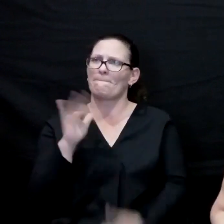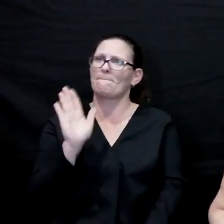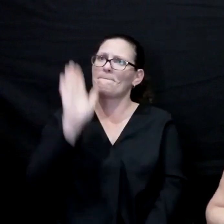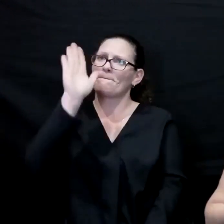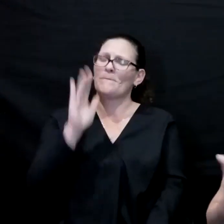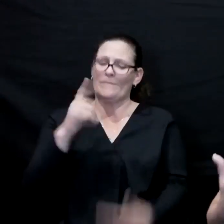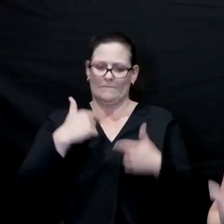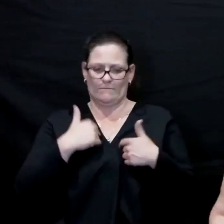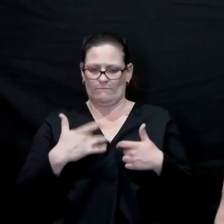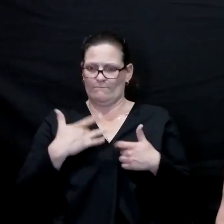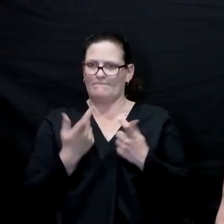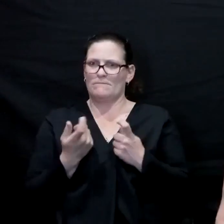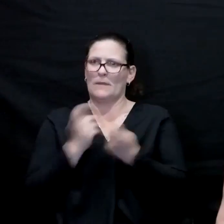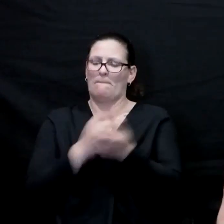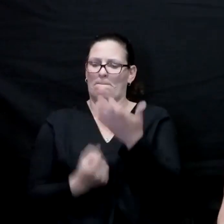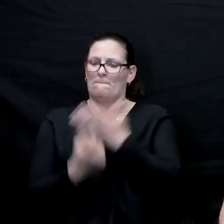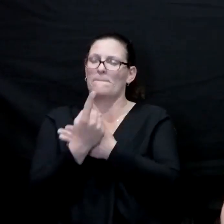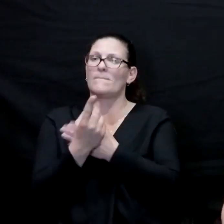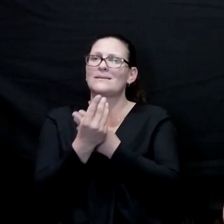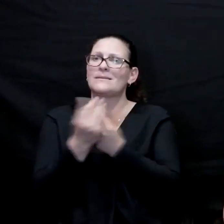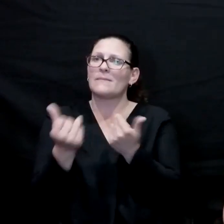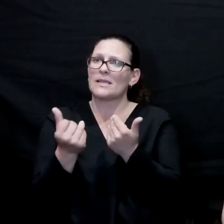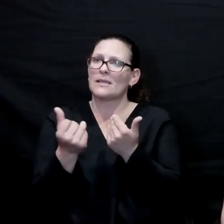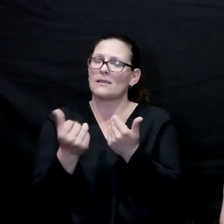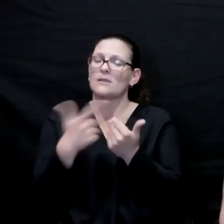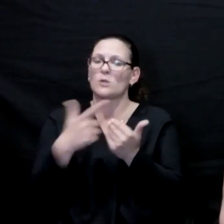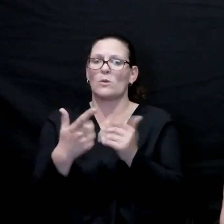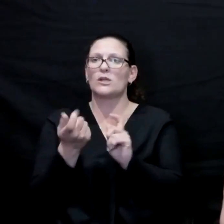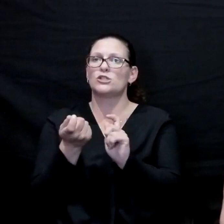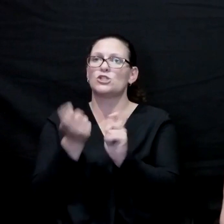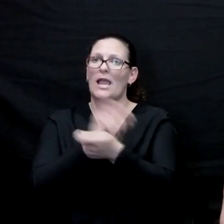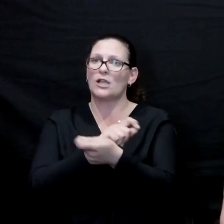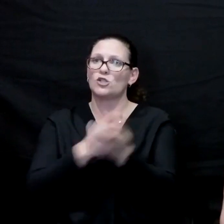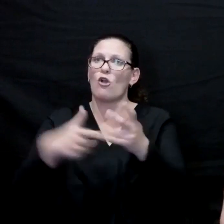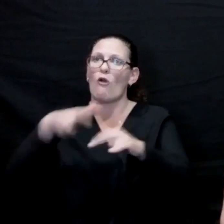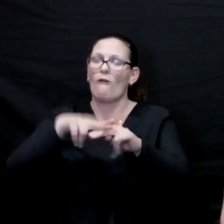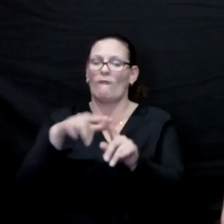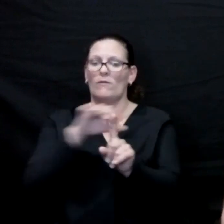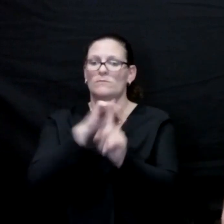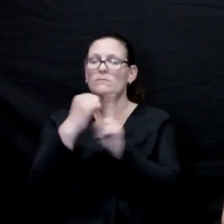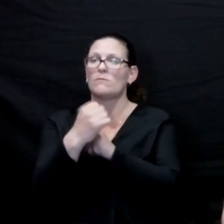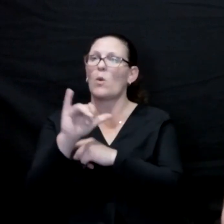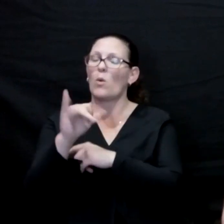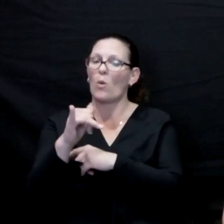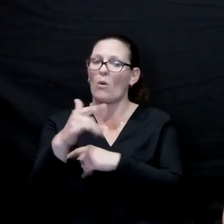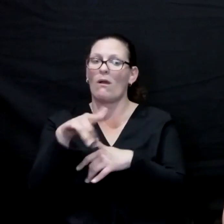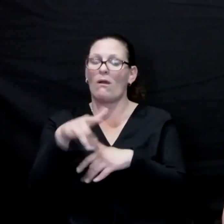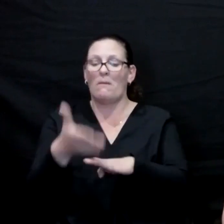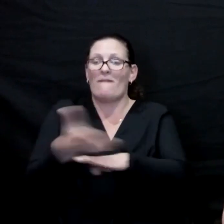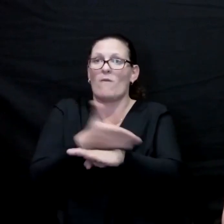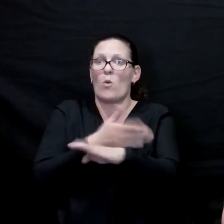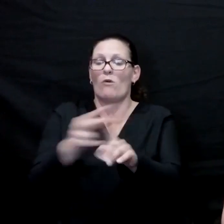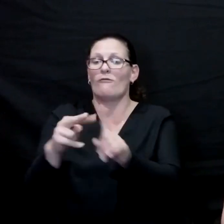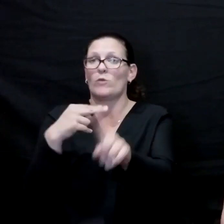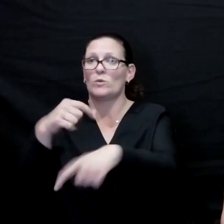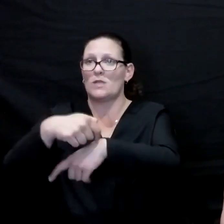plan review or an unscheduled plan review. So, you know, if mistakes do happen, it